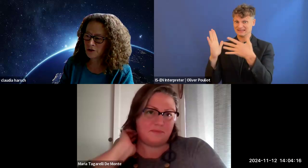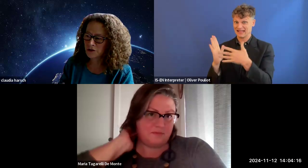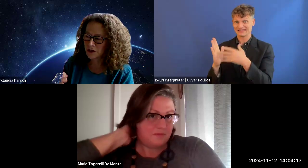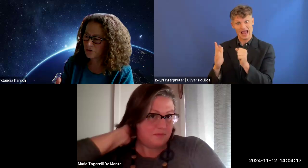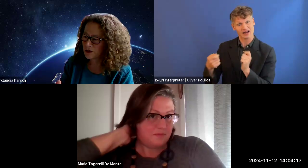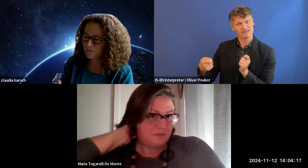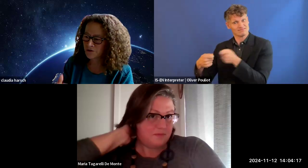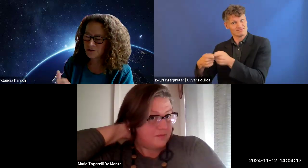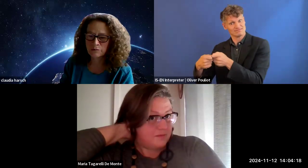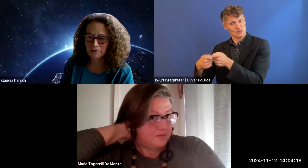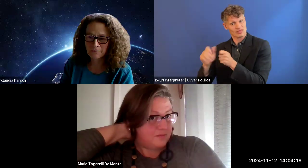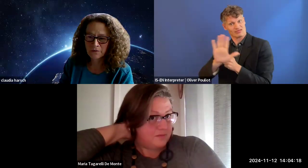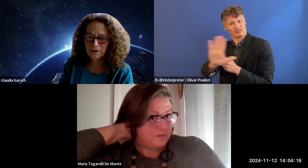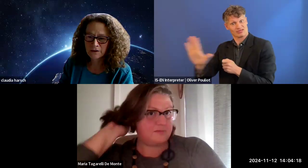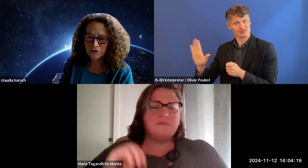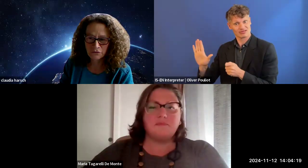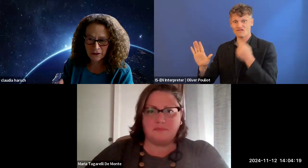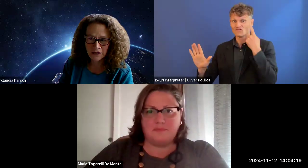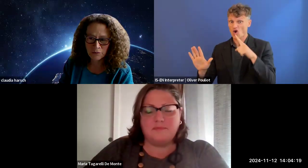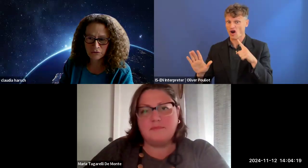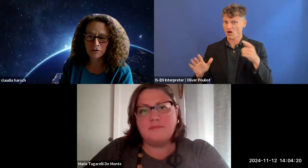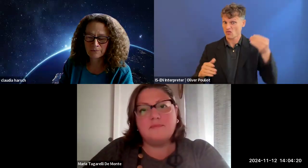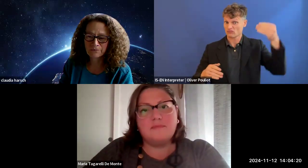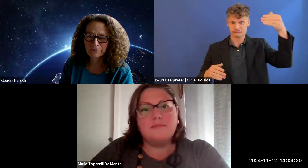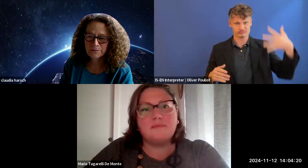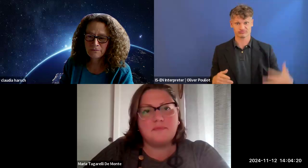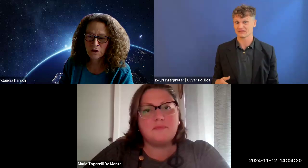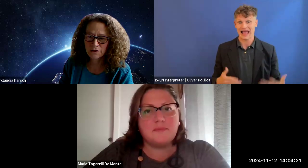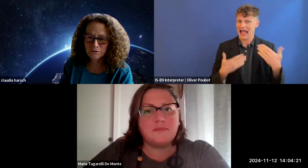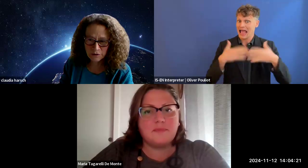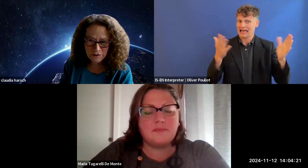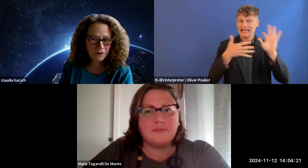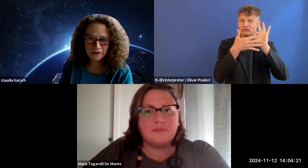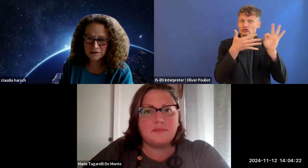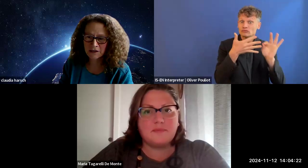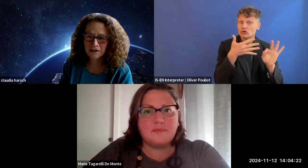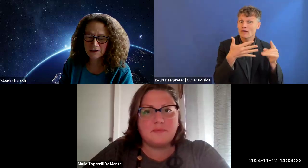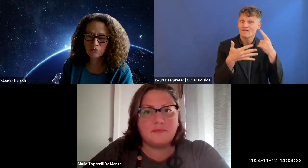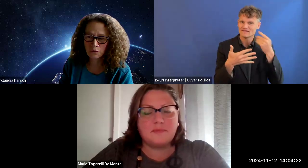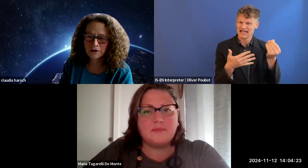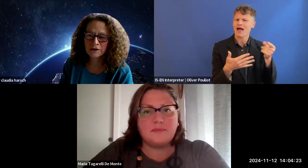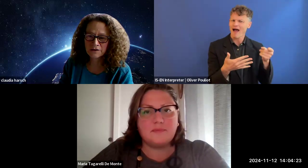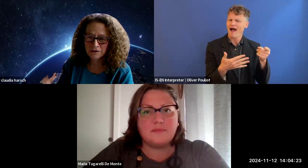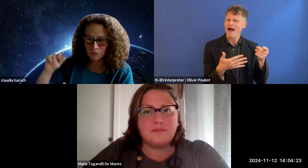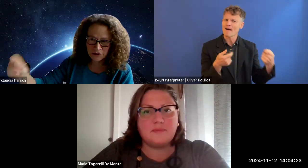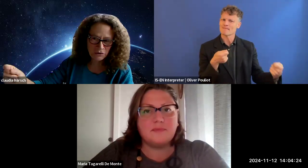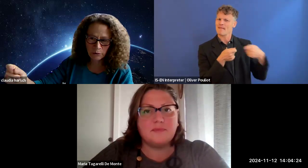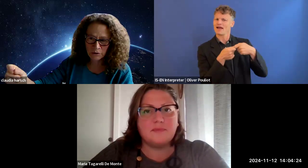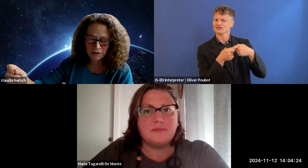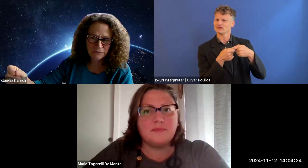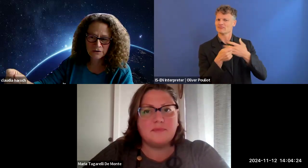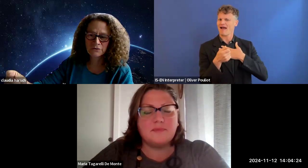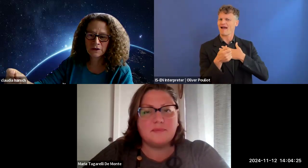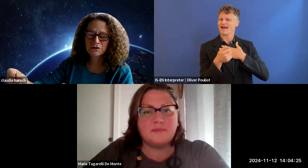that for each and every descriptor that you find helpful. And you specify exactly what it is in